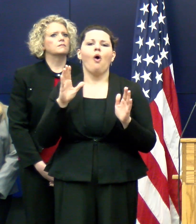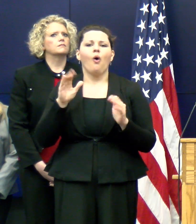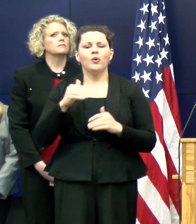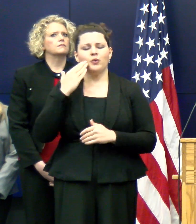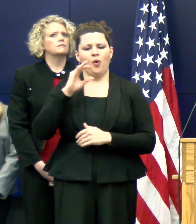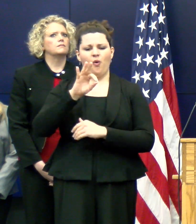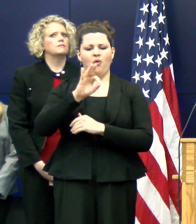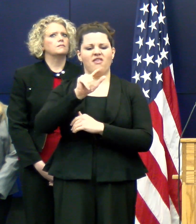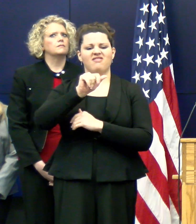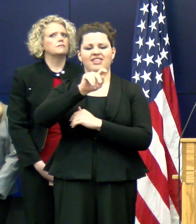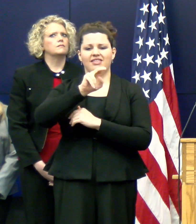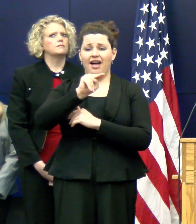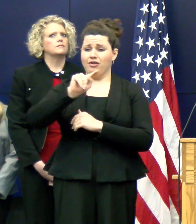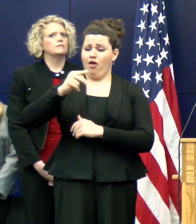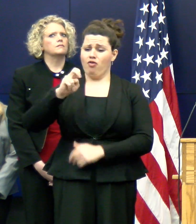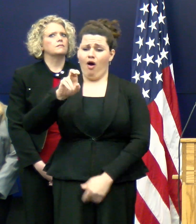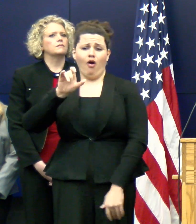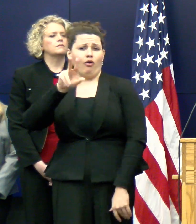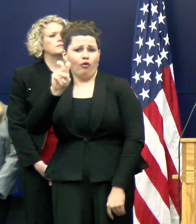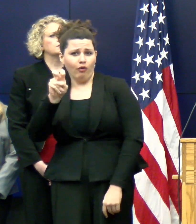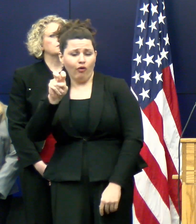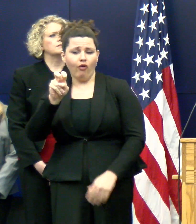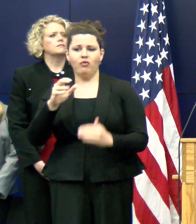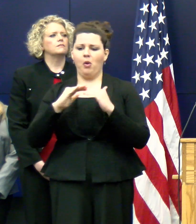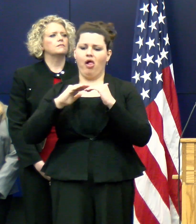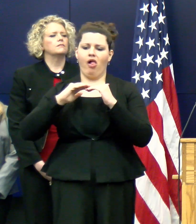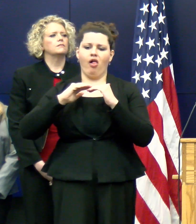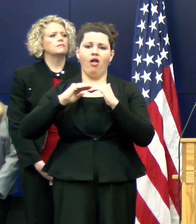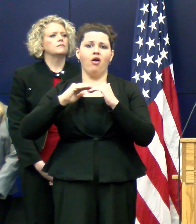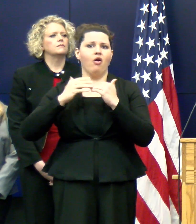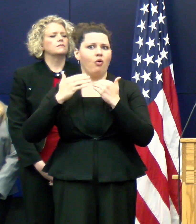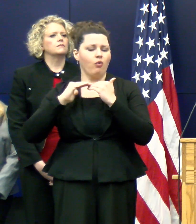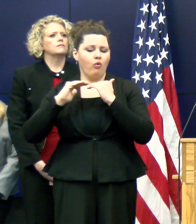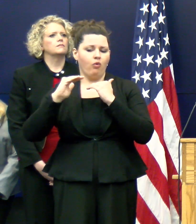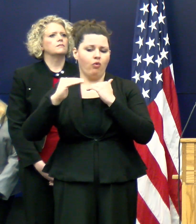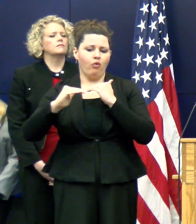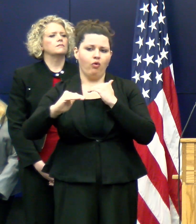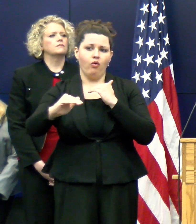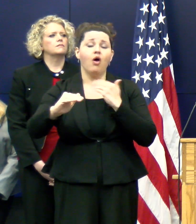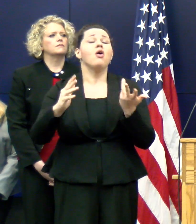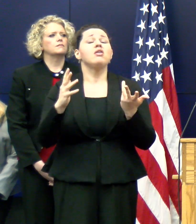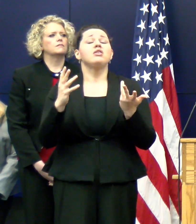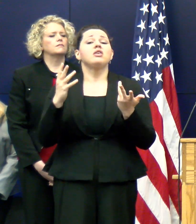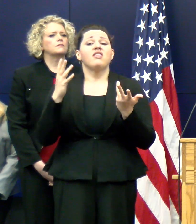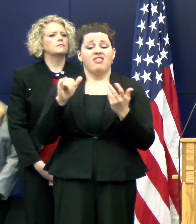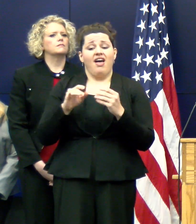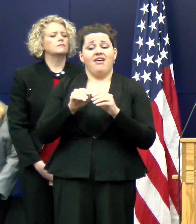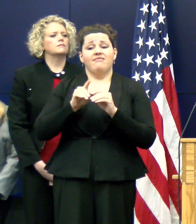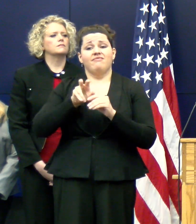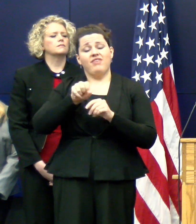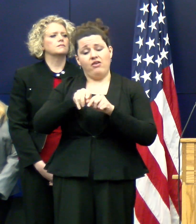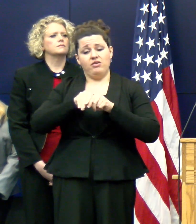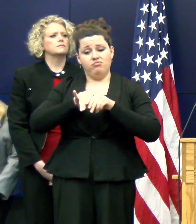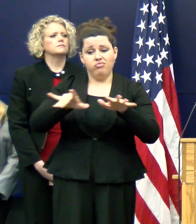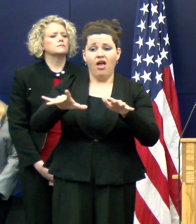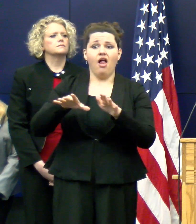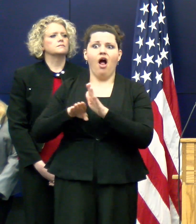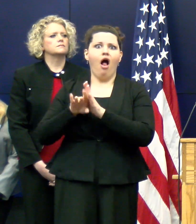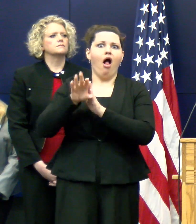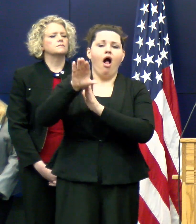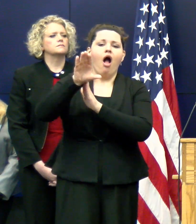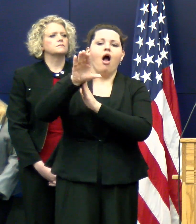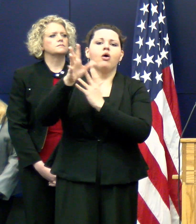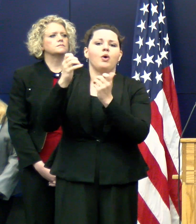curve. The idea here is that what we're going to do is slow the spread of a virus to help limit or help reduce